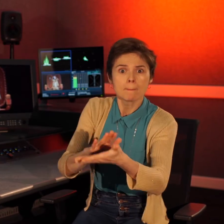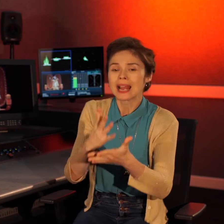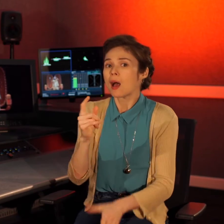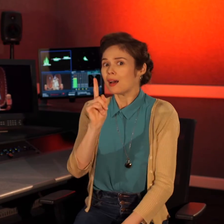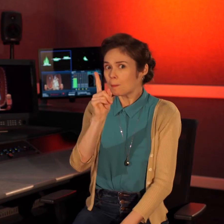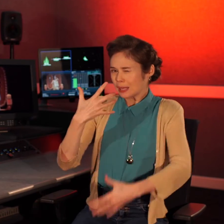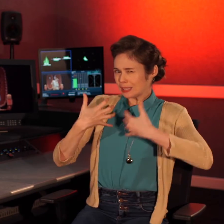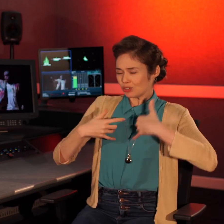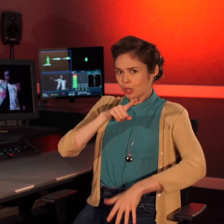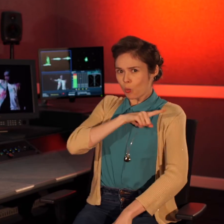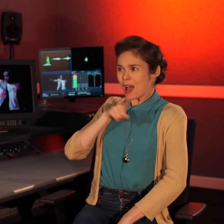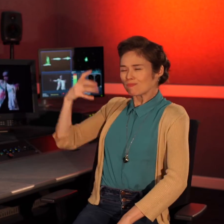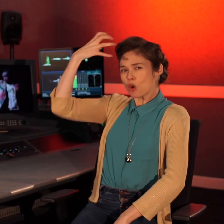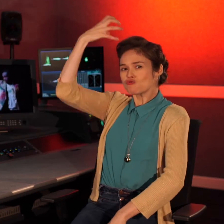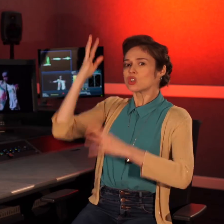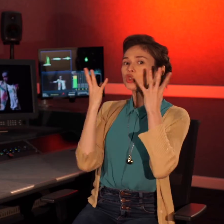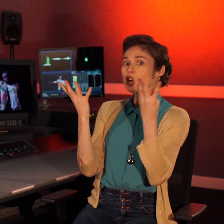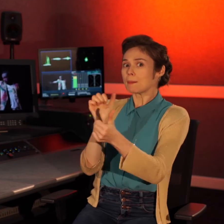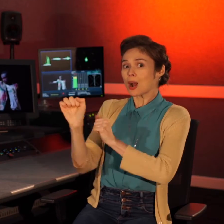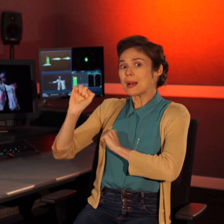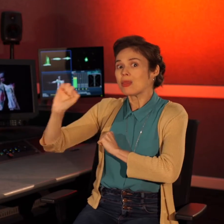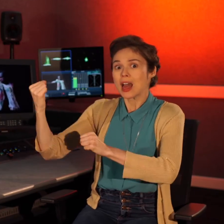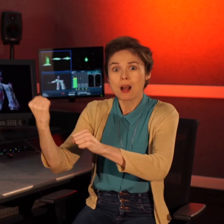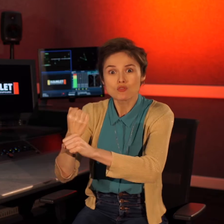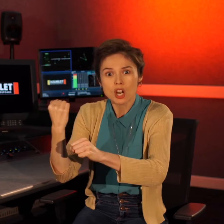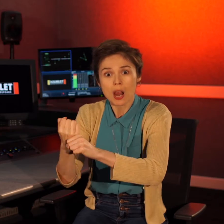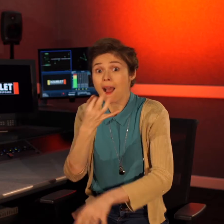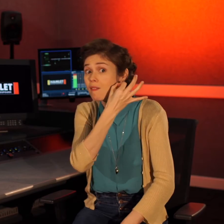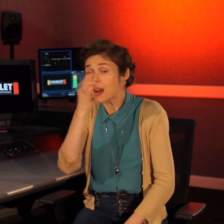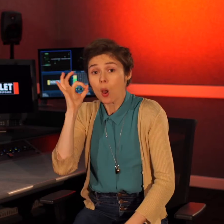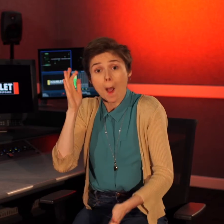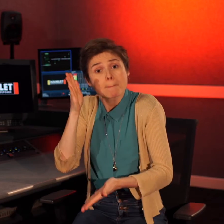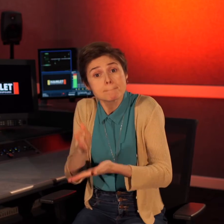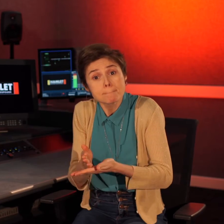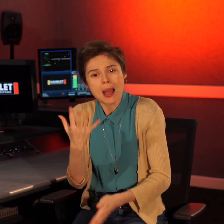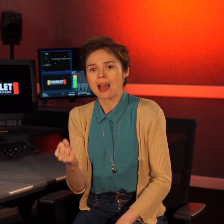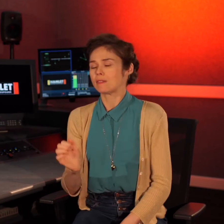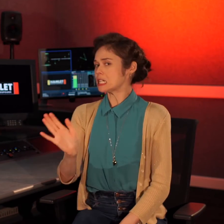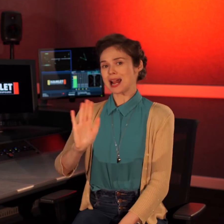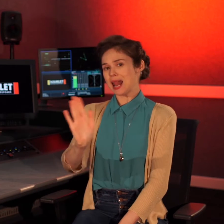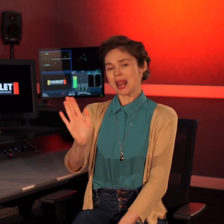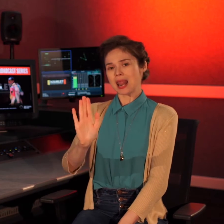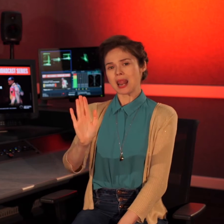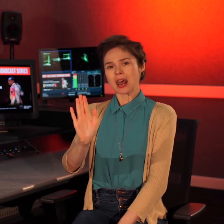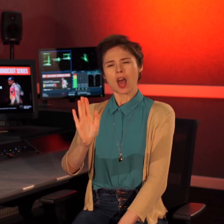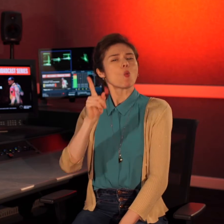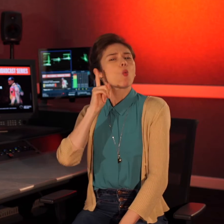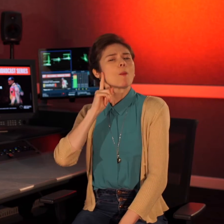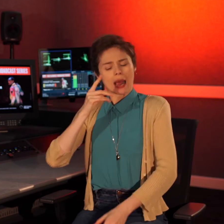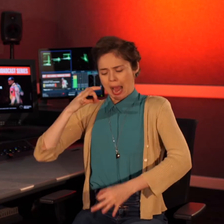Although, interestingly, in this production, instead of giving actual flowers to other characters, the actor